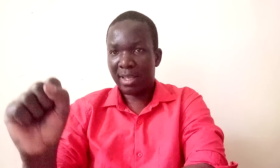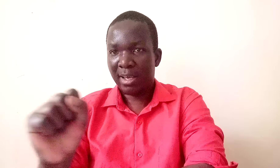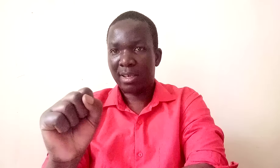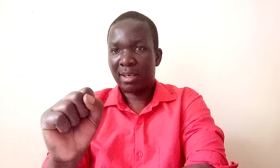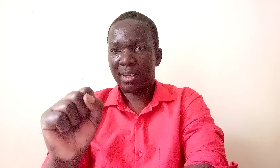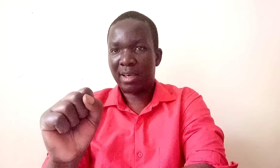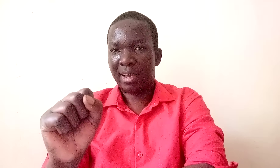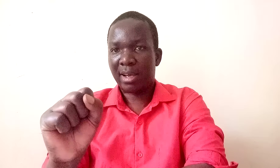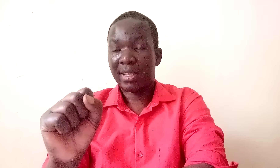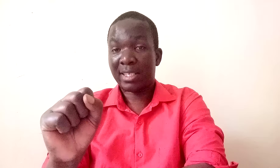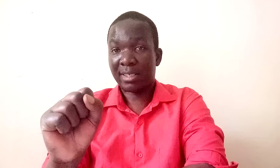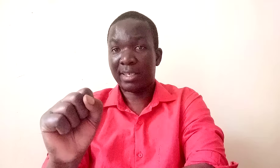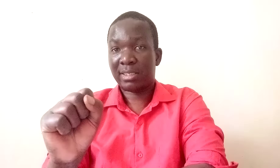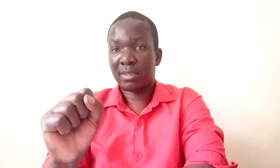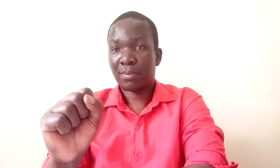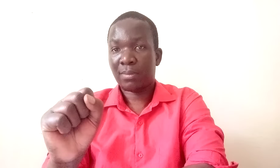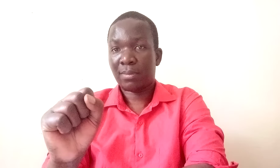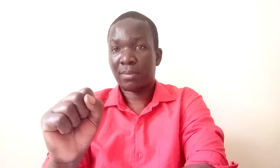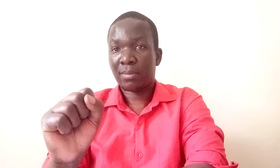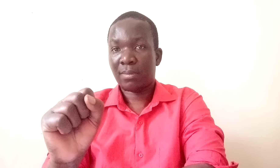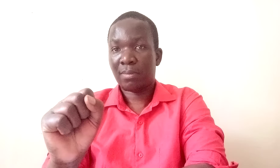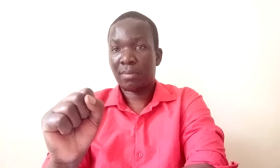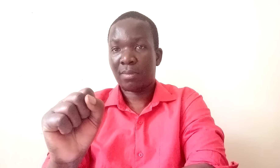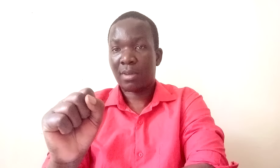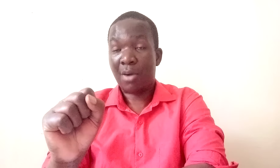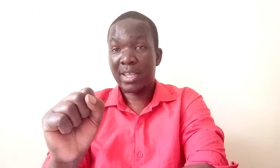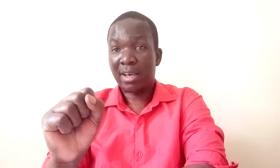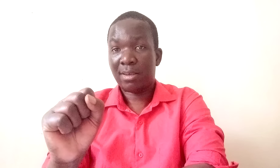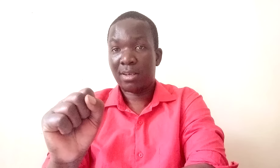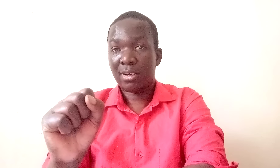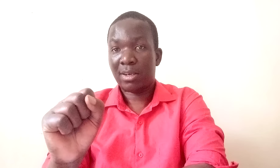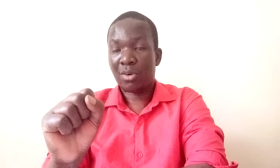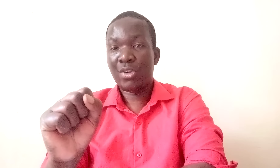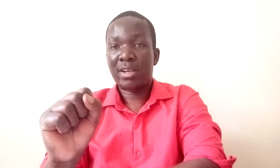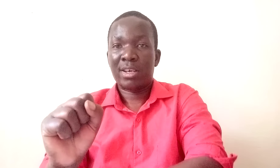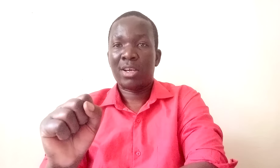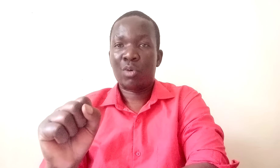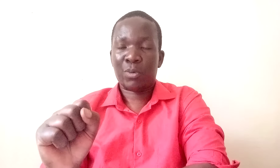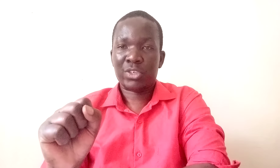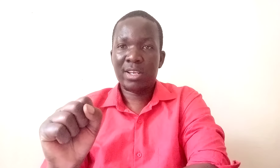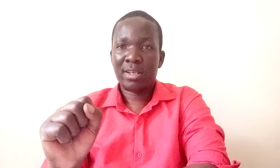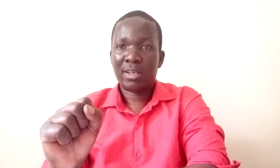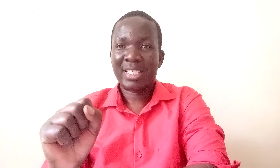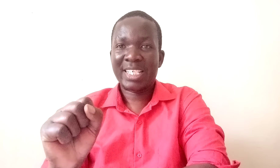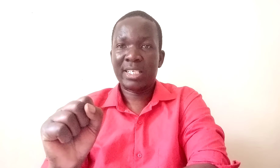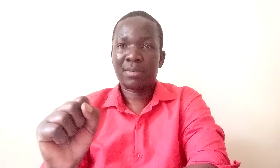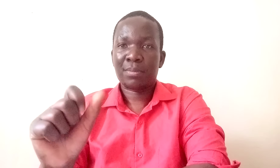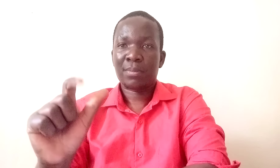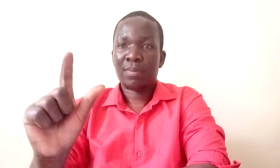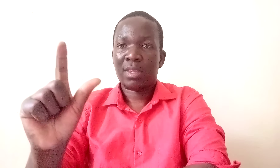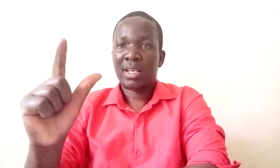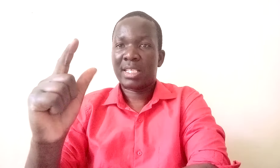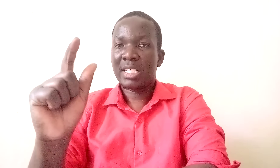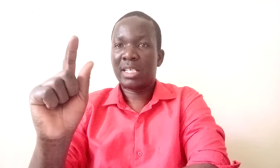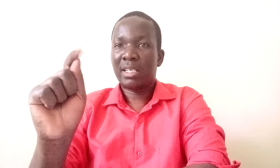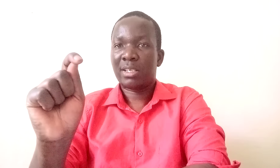the air. That's S. Are we there? Good. We proceed. T. T, you